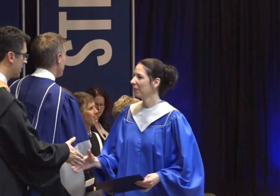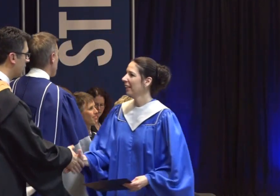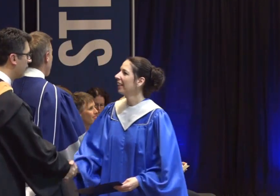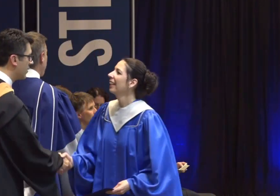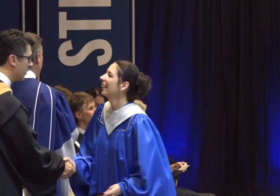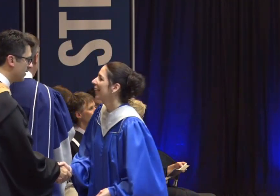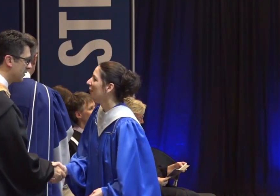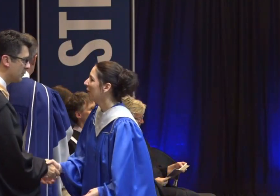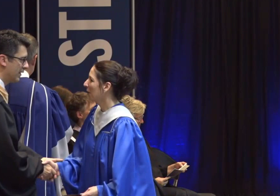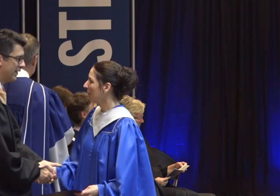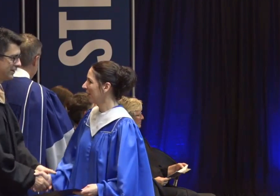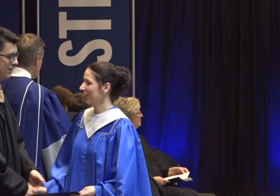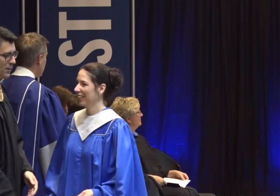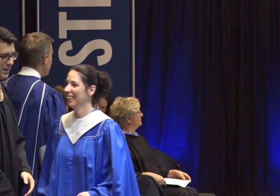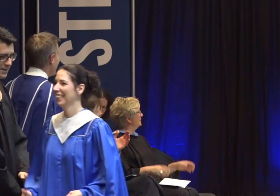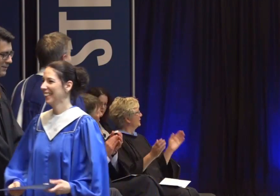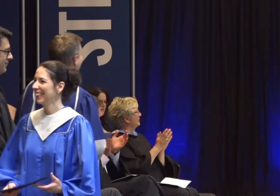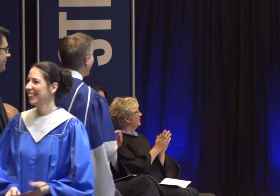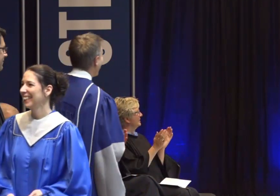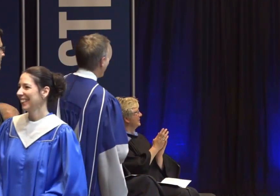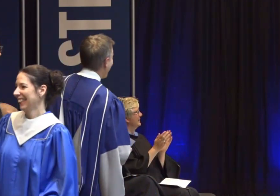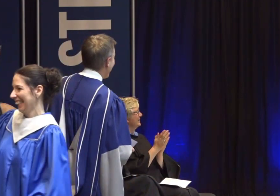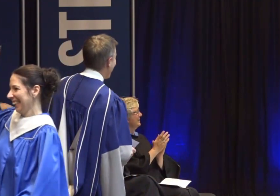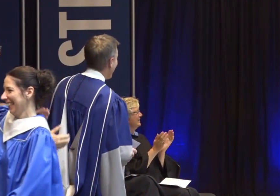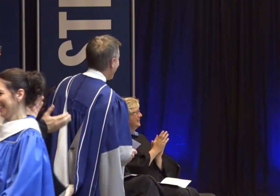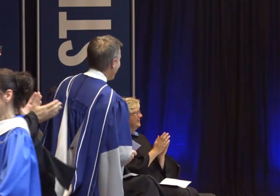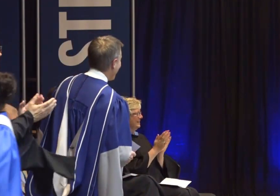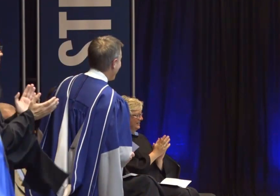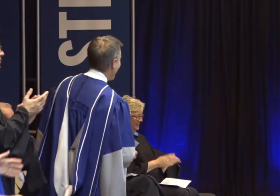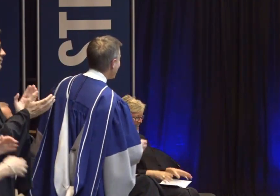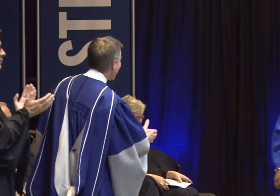Serene Sullivan, honors.